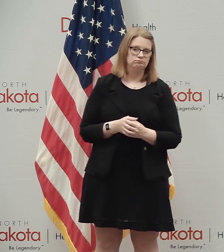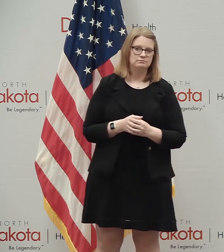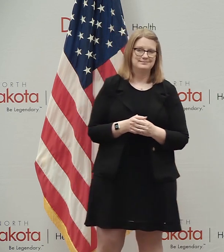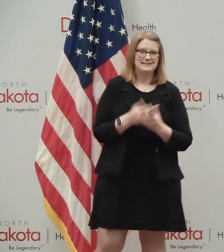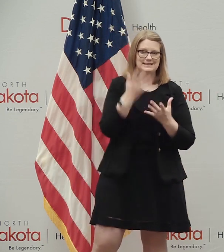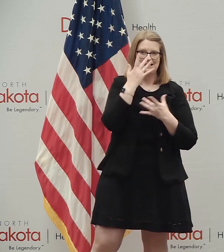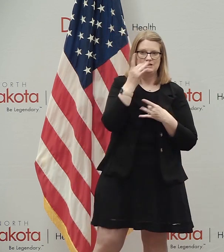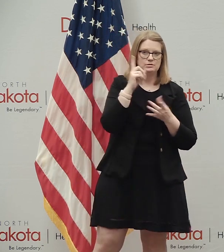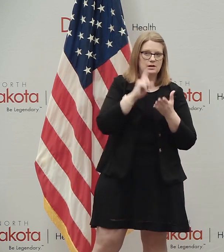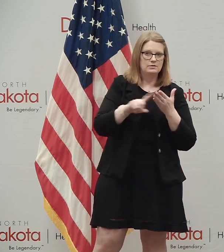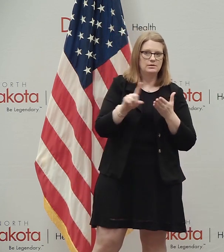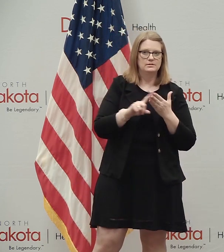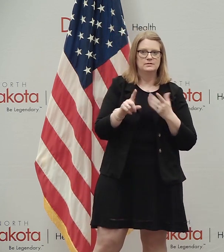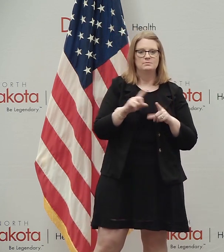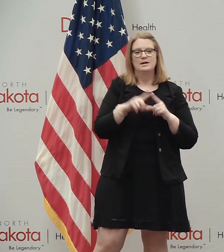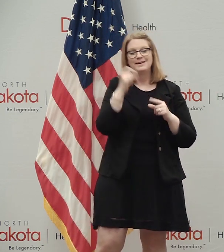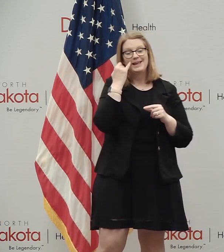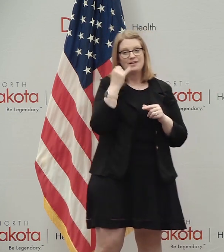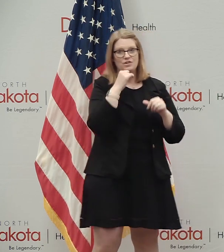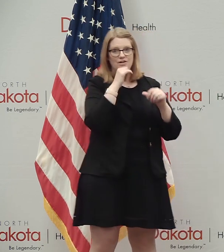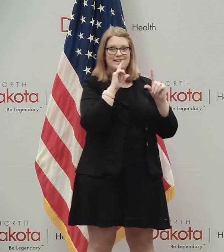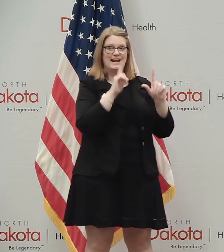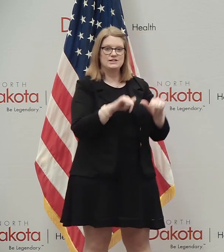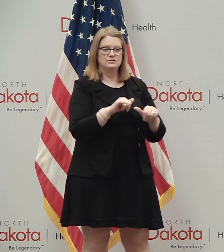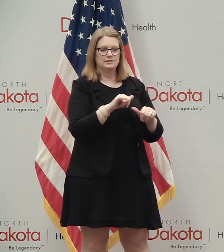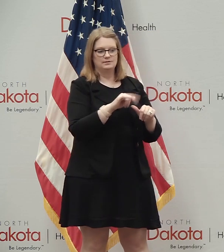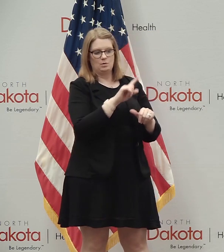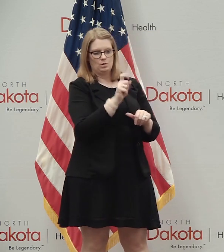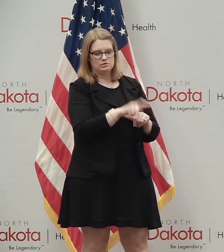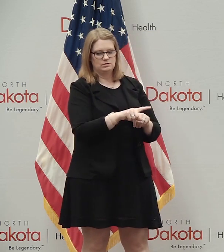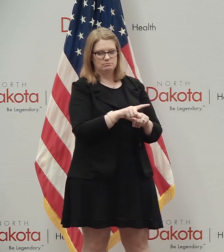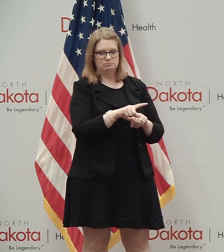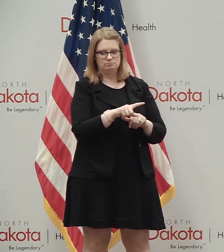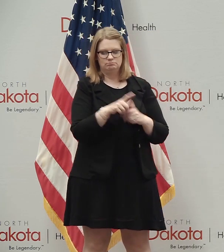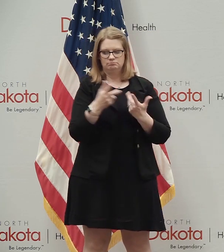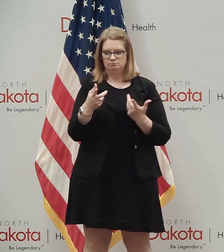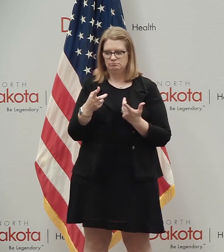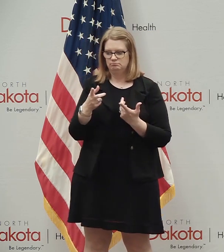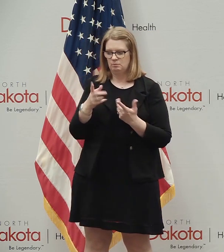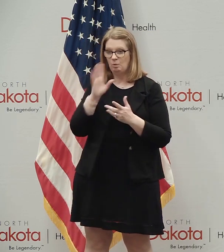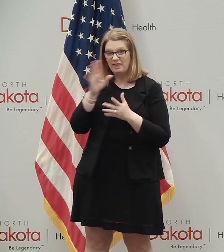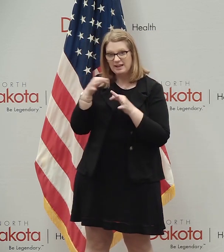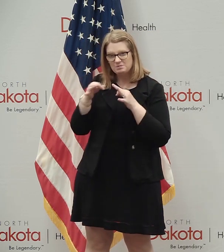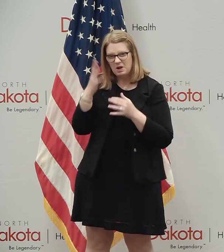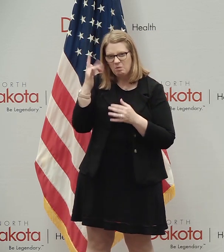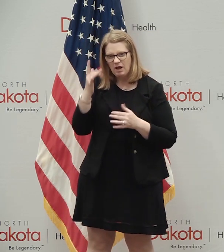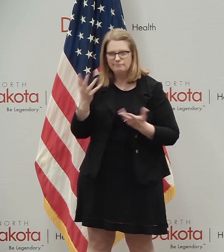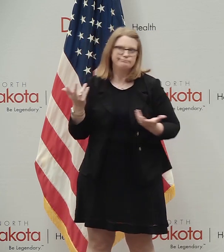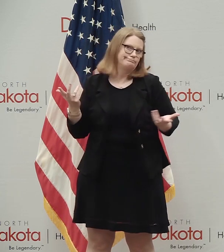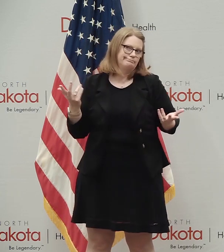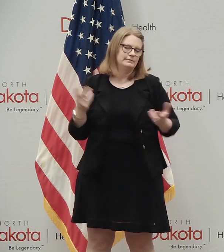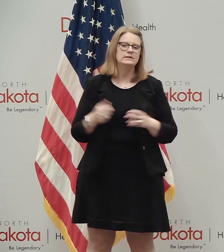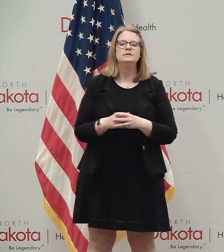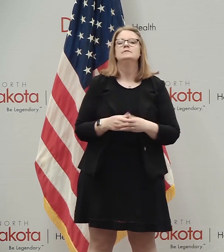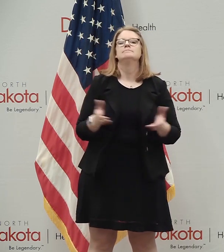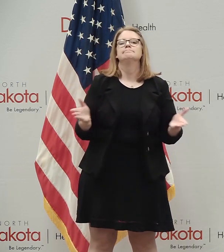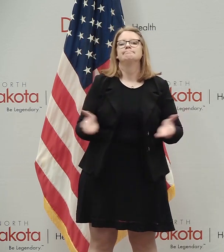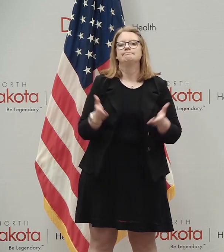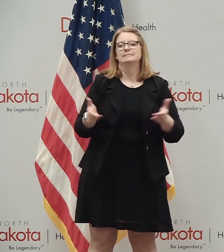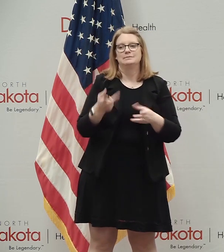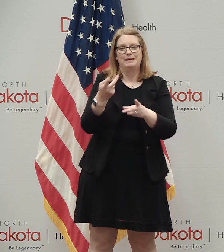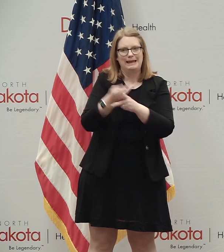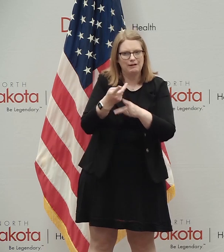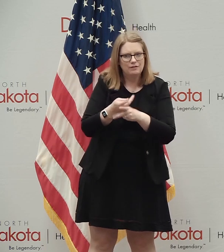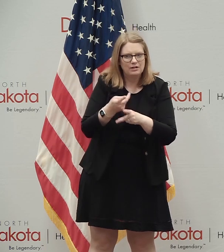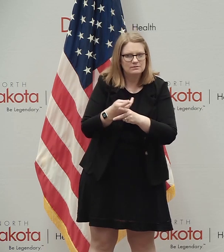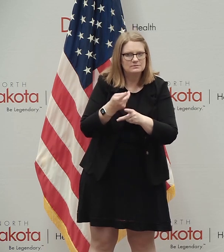study, but if people won't answer the survey, I guess we'll never know why they didn't answer. But it's one of the things where I said just urging extreme caution because